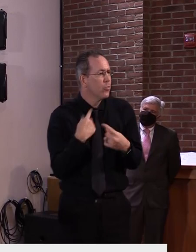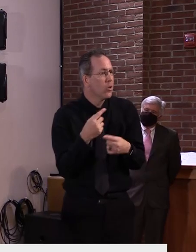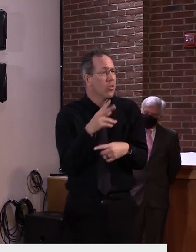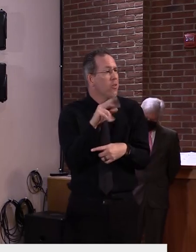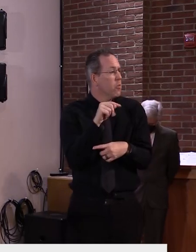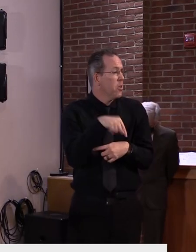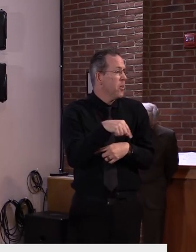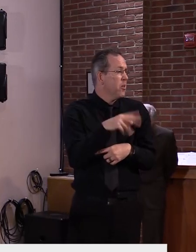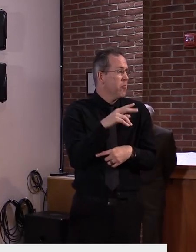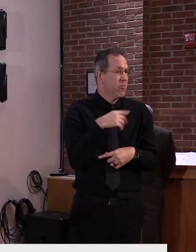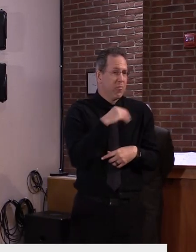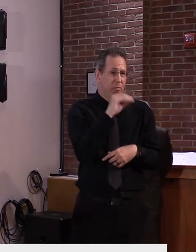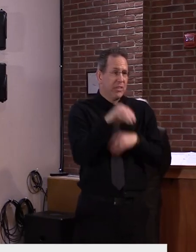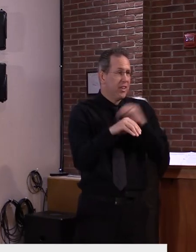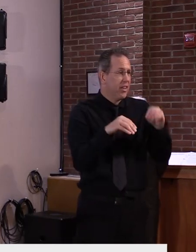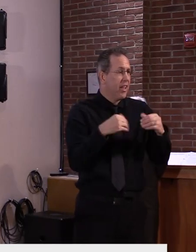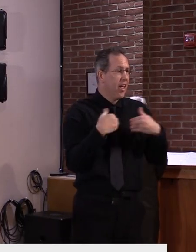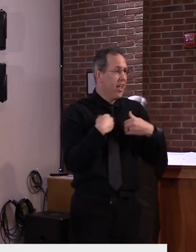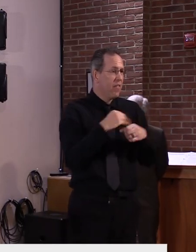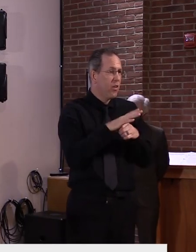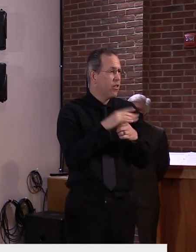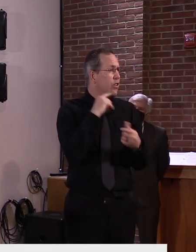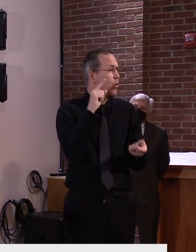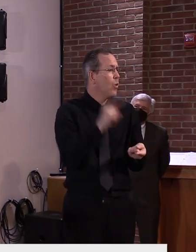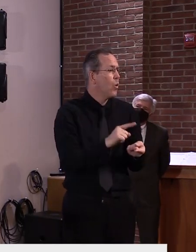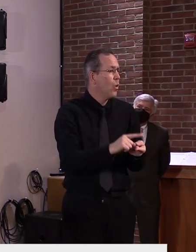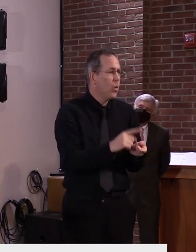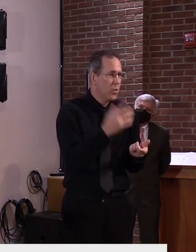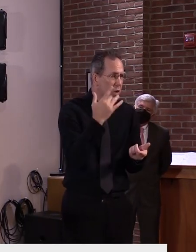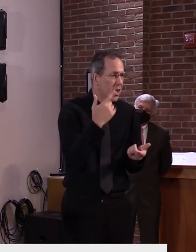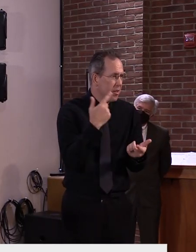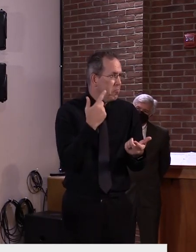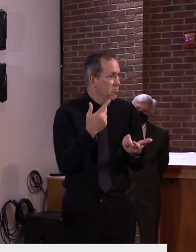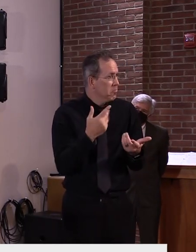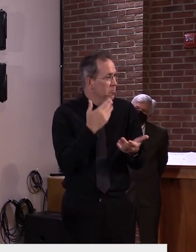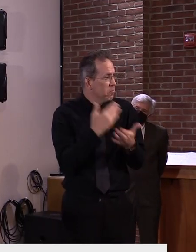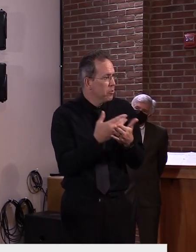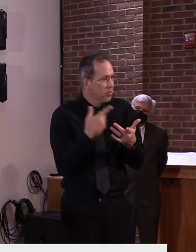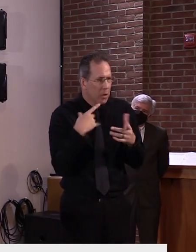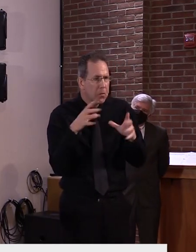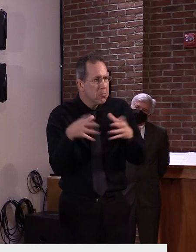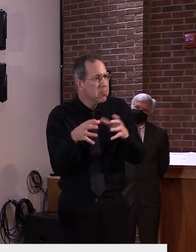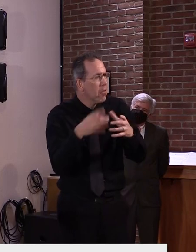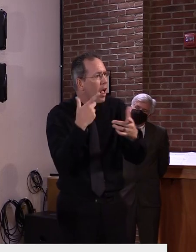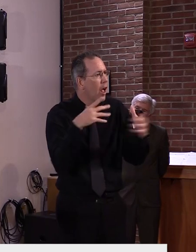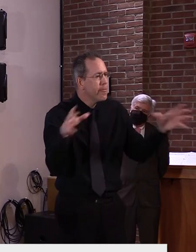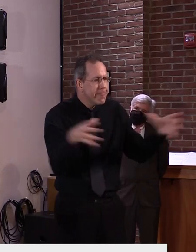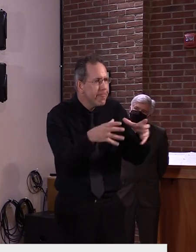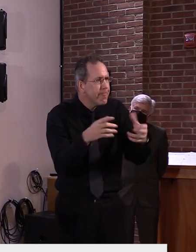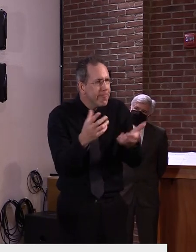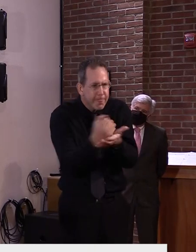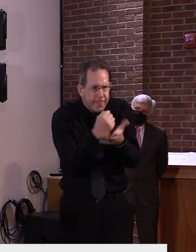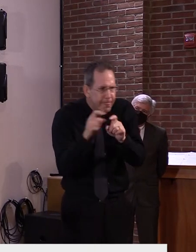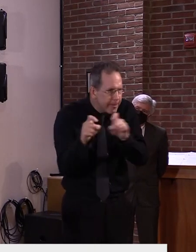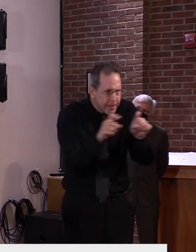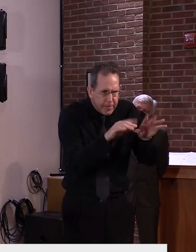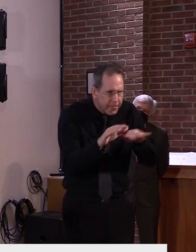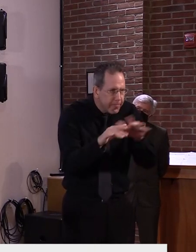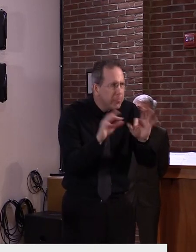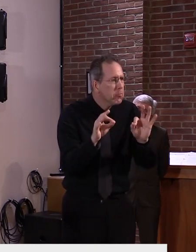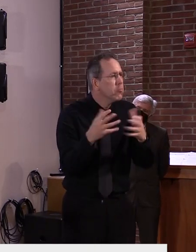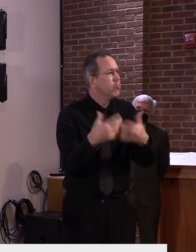So we might actually be able to conserve a lot on reagents if we follow that track. We have